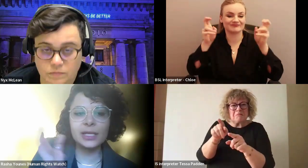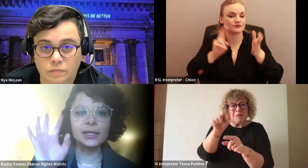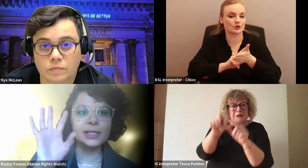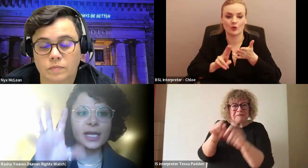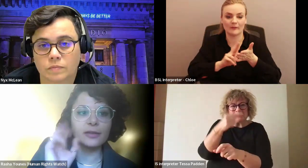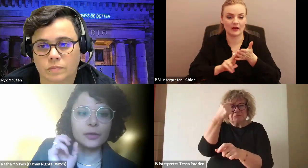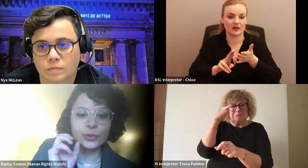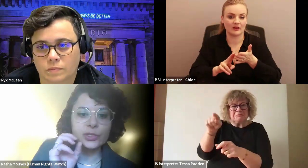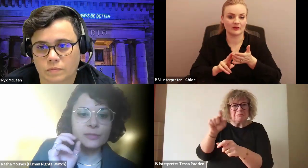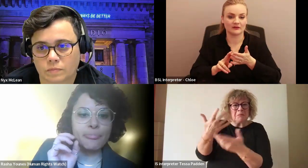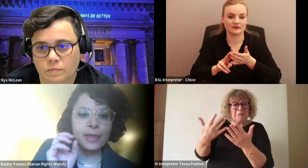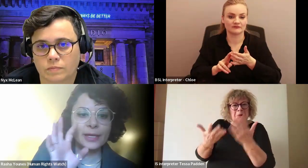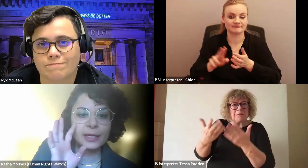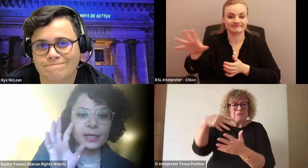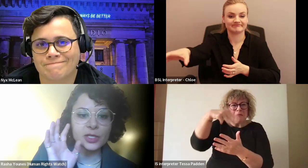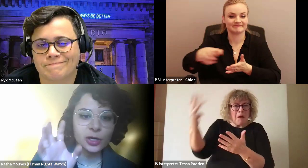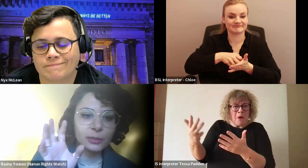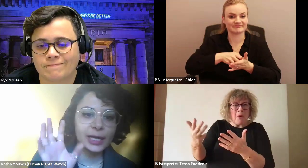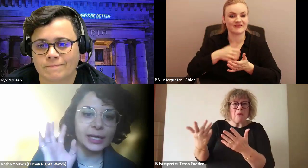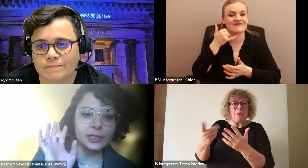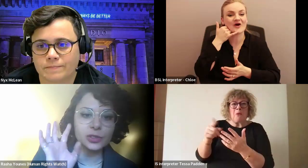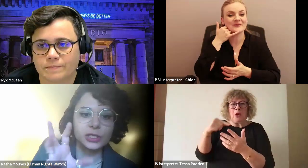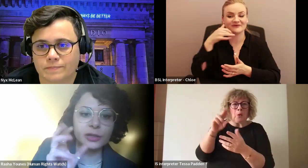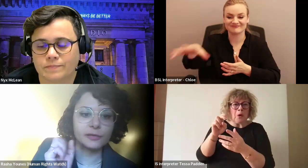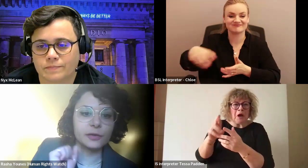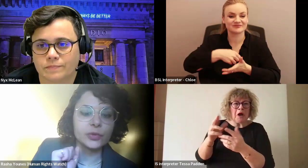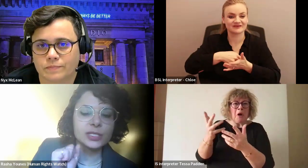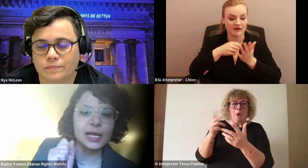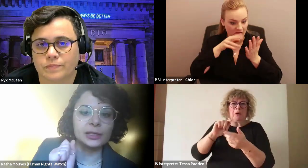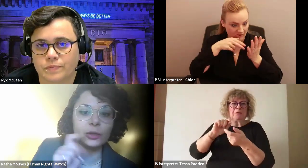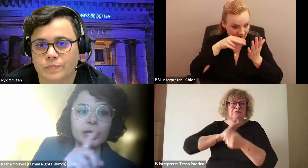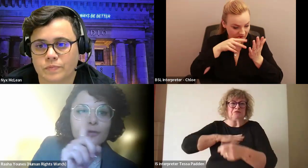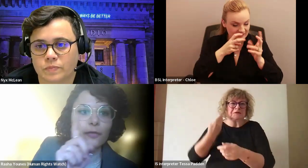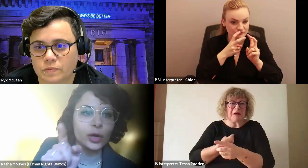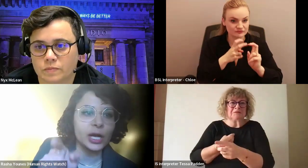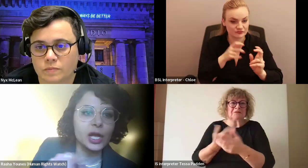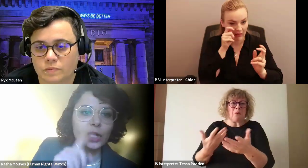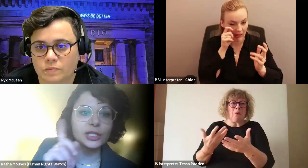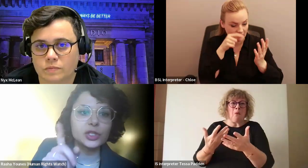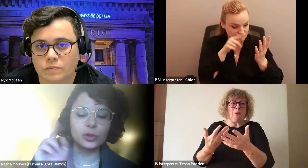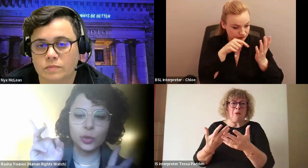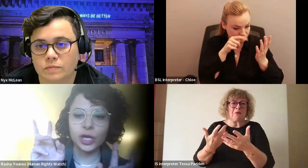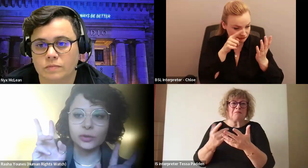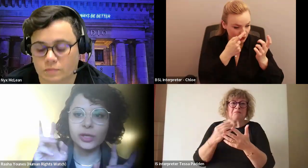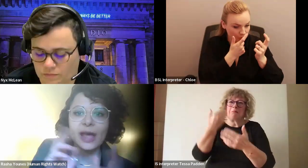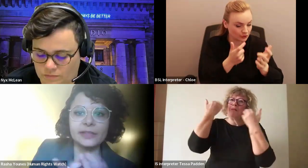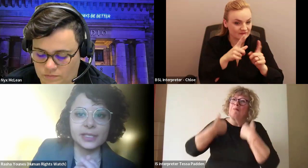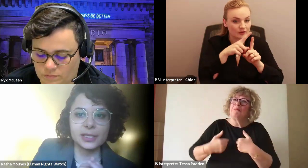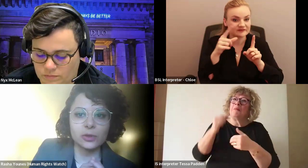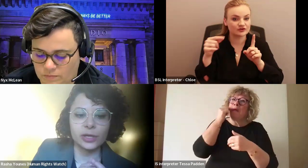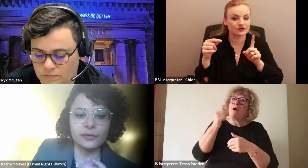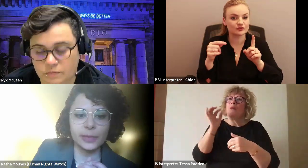they immediately take their phones. They start by searching their phones and looking for digital quote